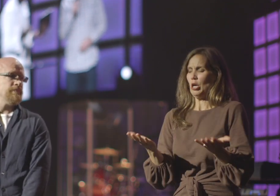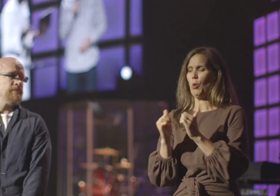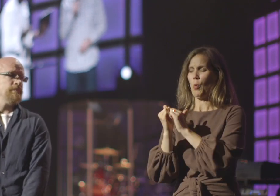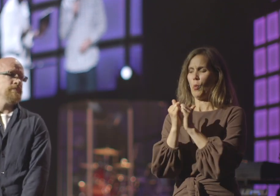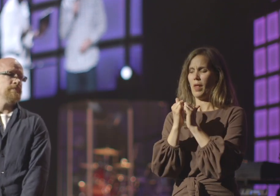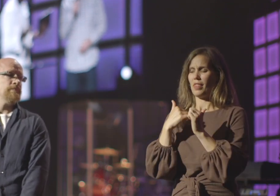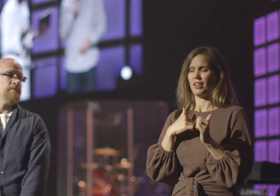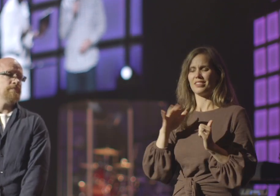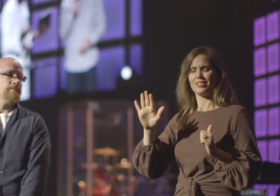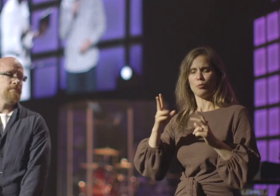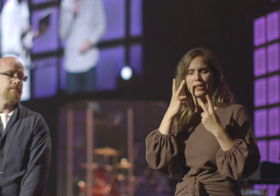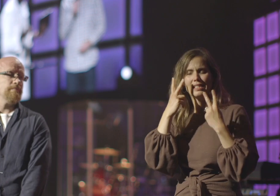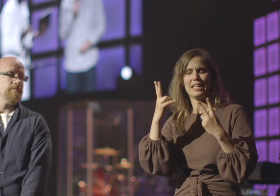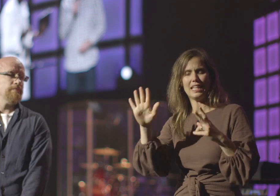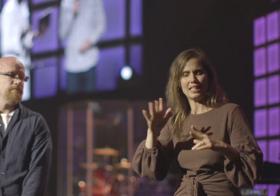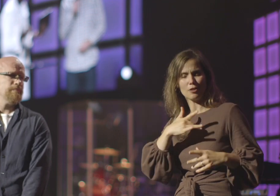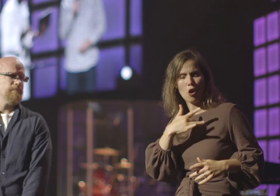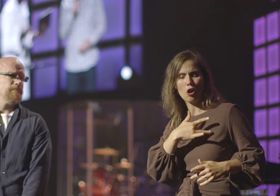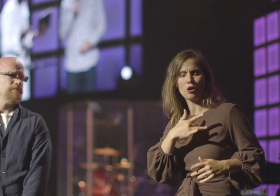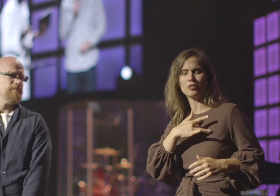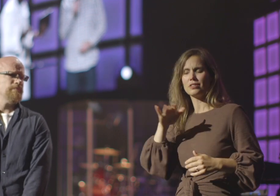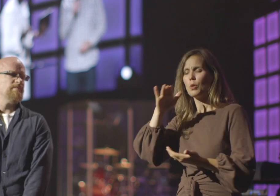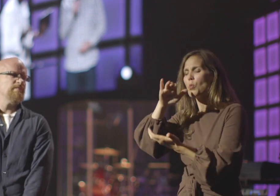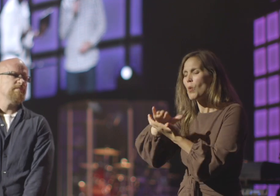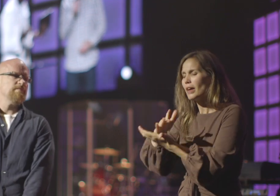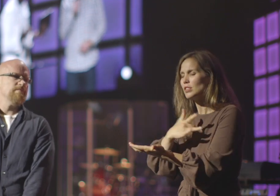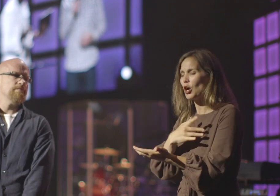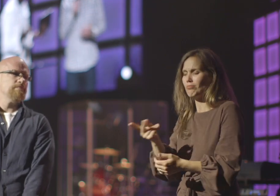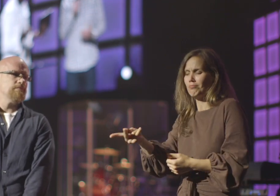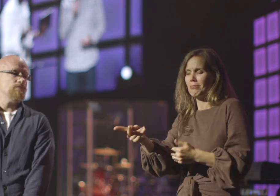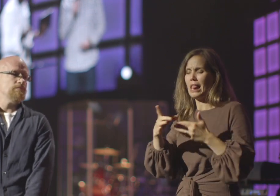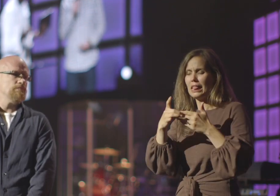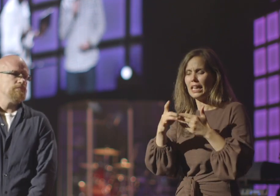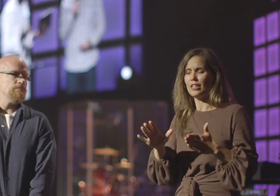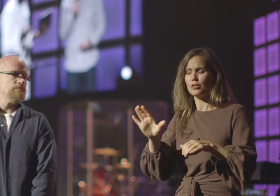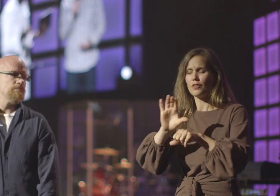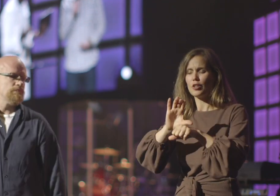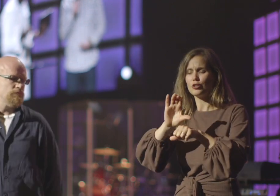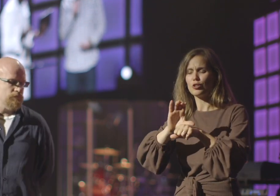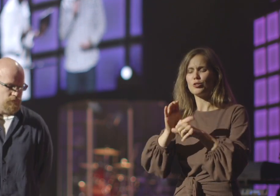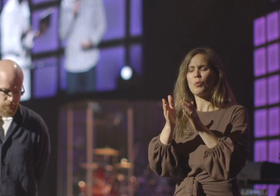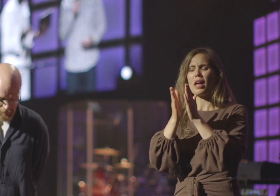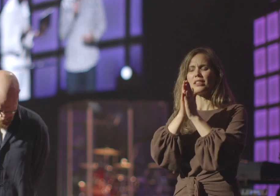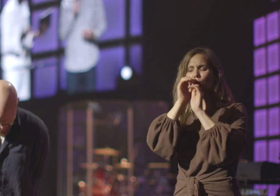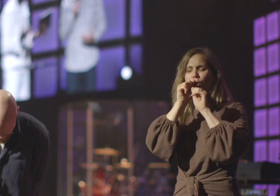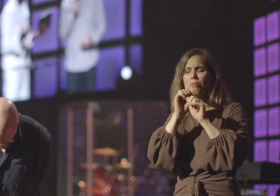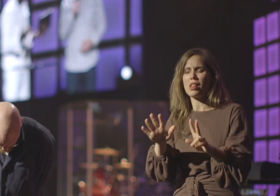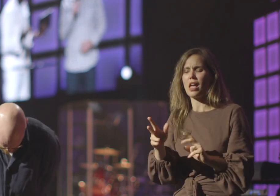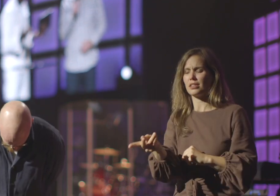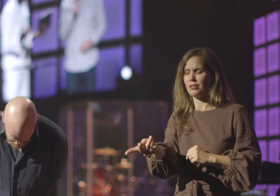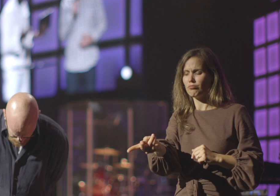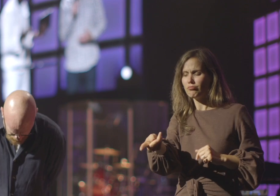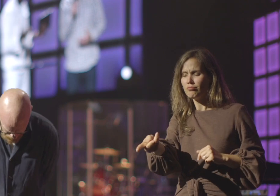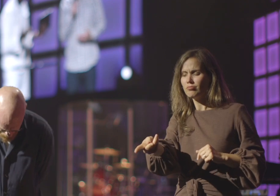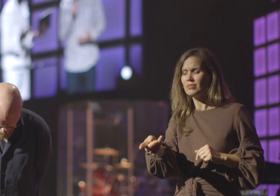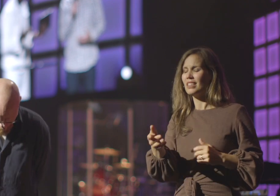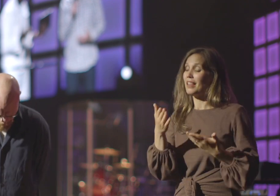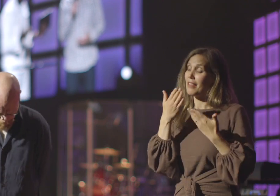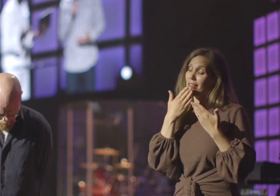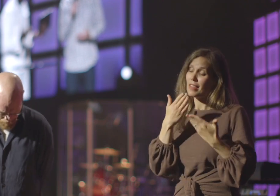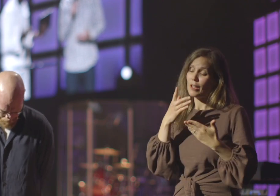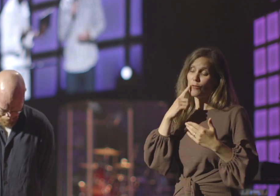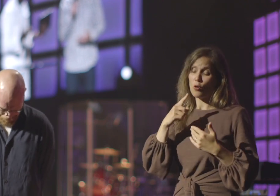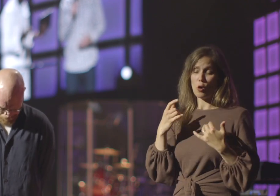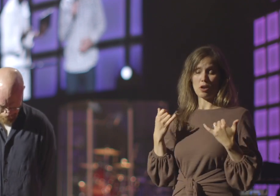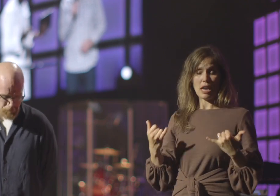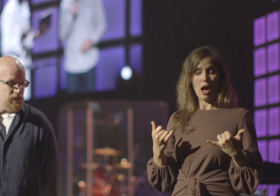in his heart and in his wife's heart, as their leaders. And we just pray your blessing on him. Lord, thank you for the, I think, 22 years